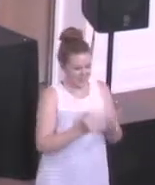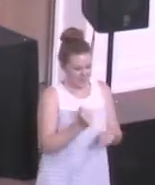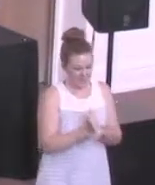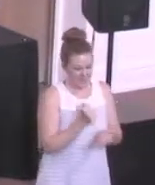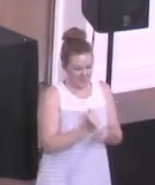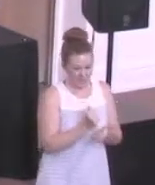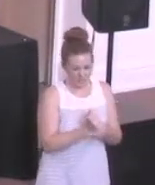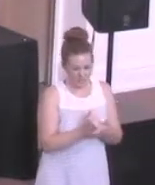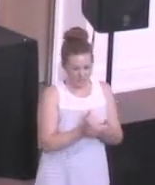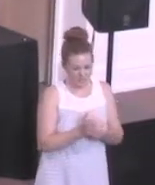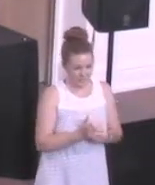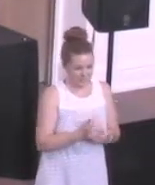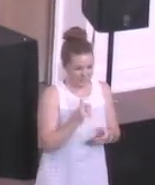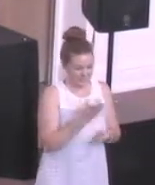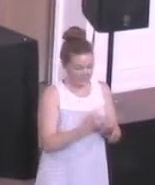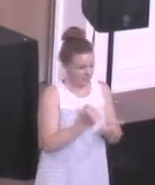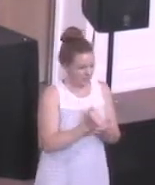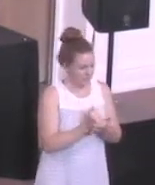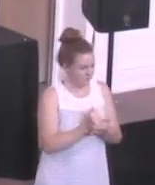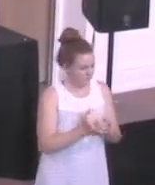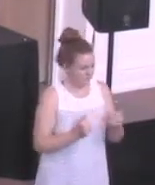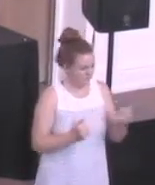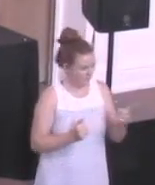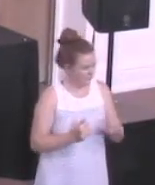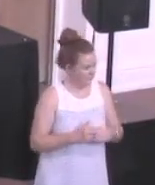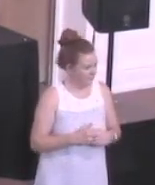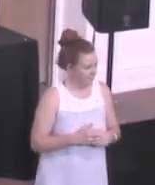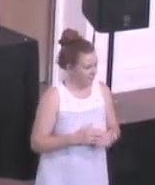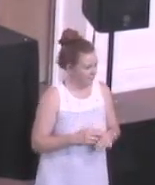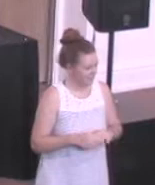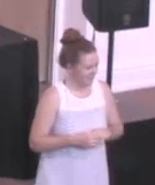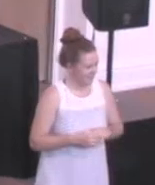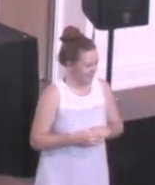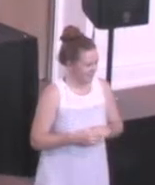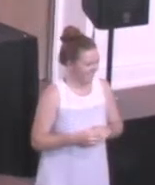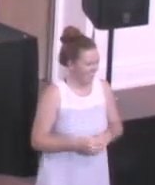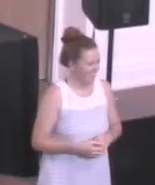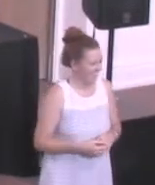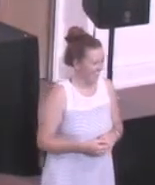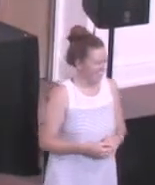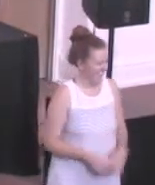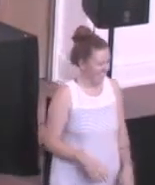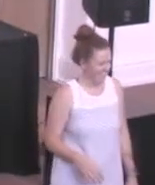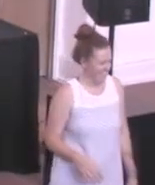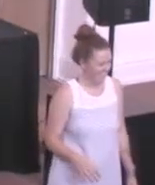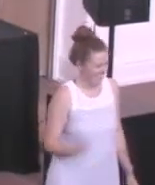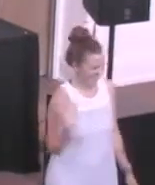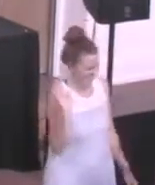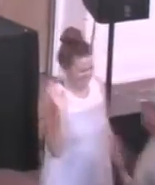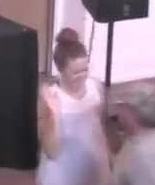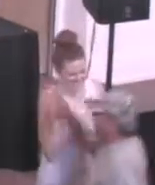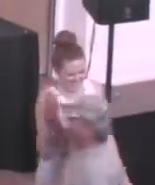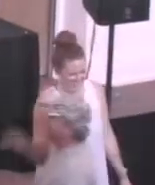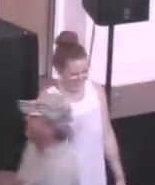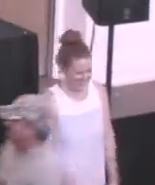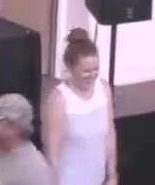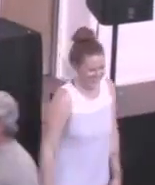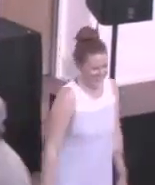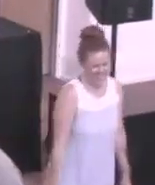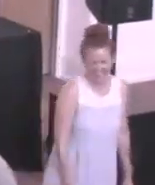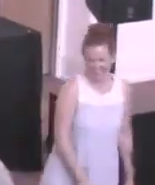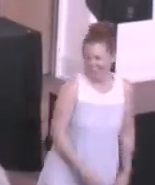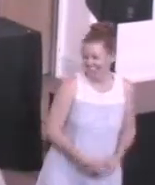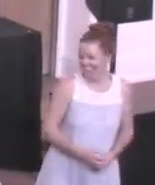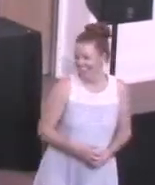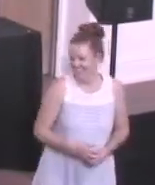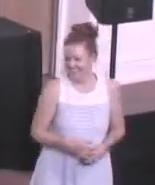let's see. We need one of the persons. You, sir, could you help me out with the fine hat on? Yes. I know. He thought, he said, you know what? I'm going to